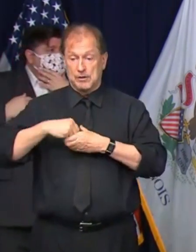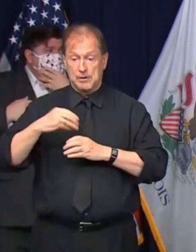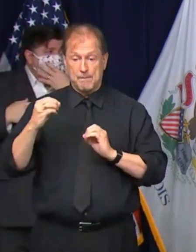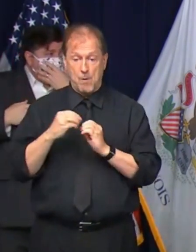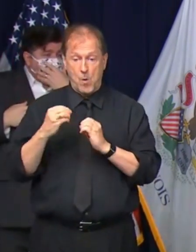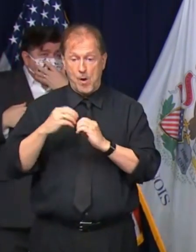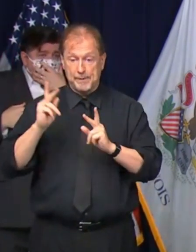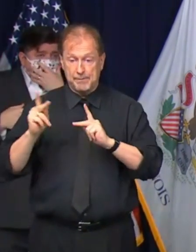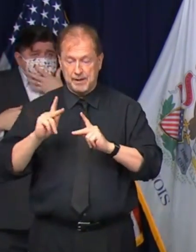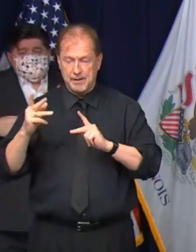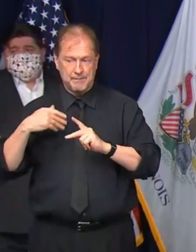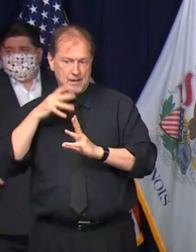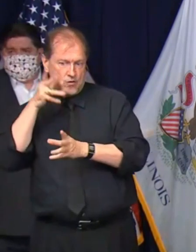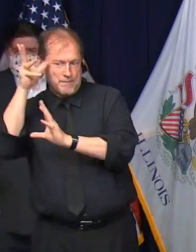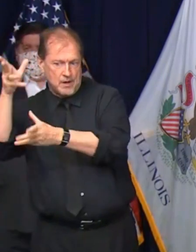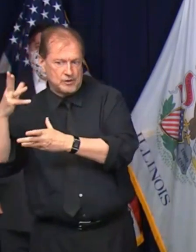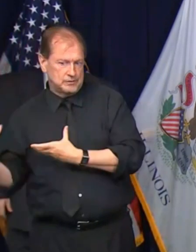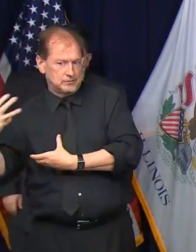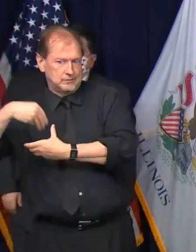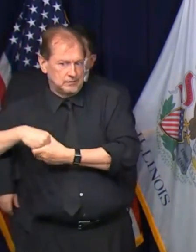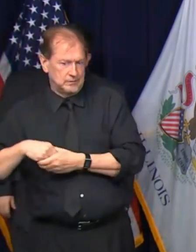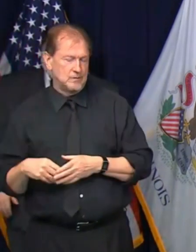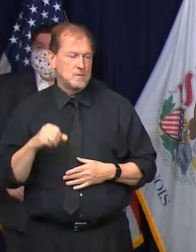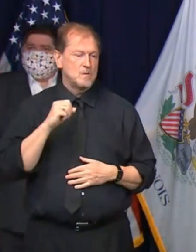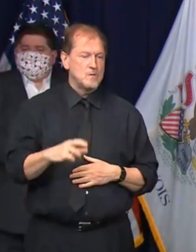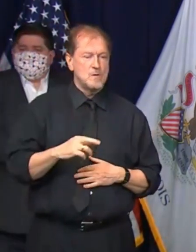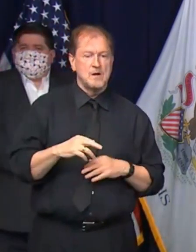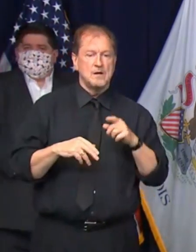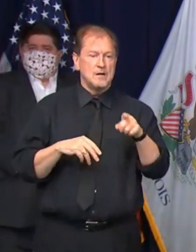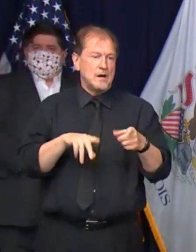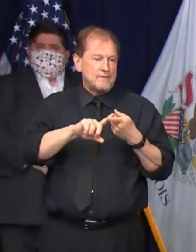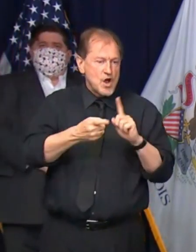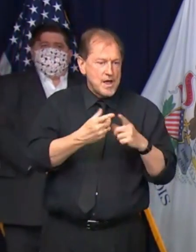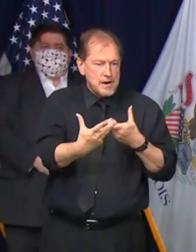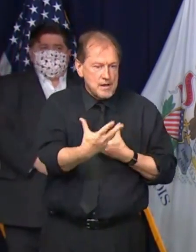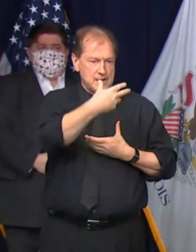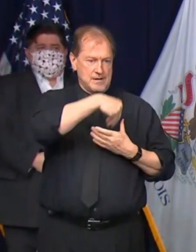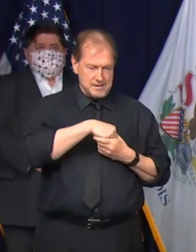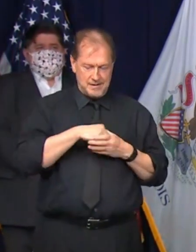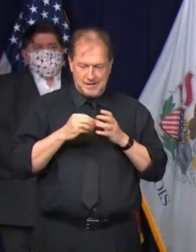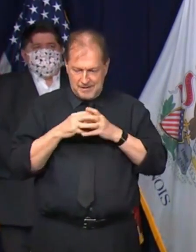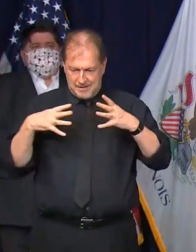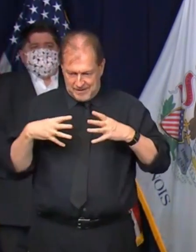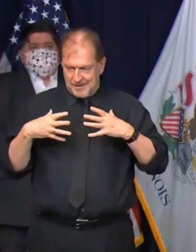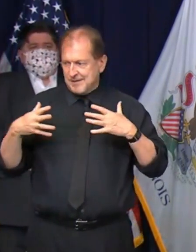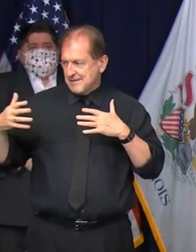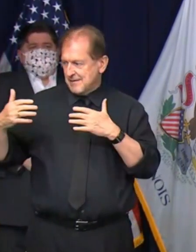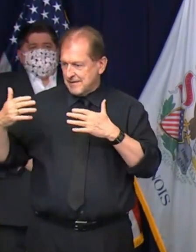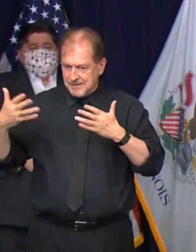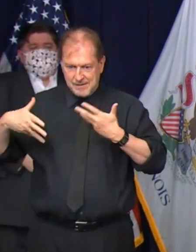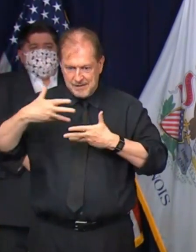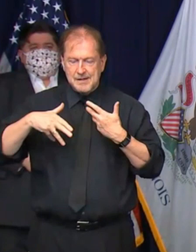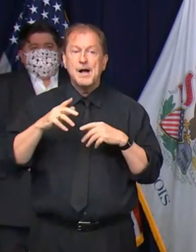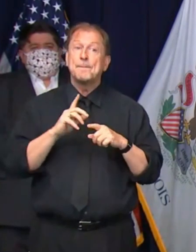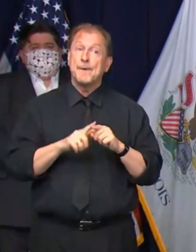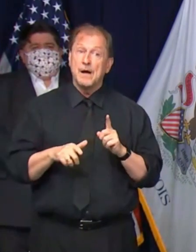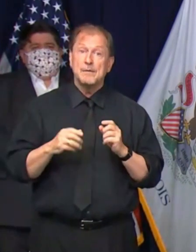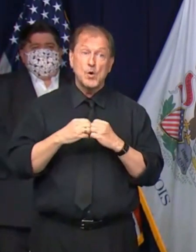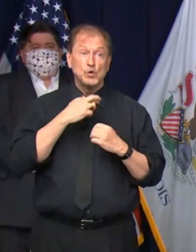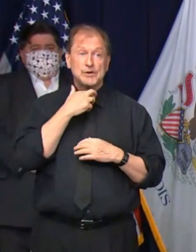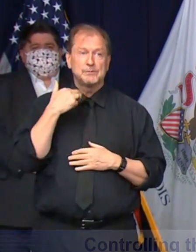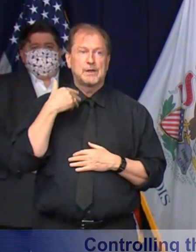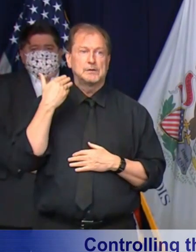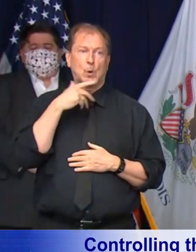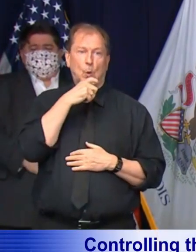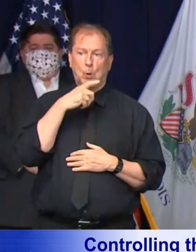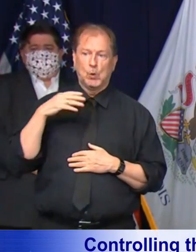obviously there's the additional risk of transmission because, again, we don't necessarily know who is harboring the virus